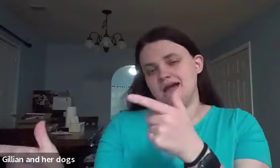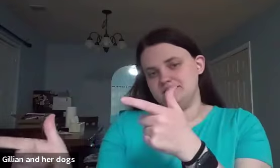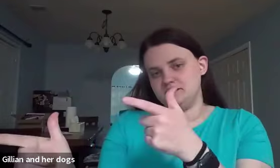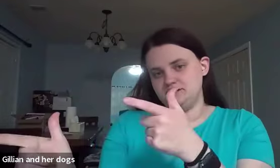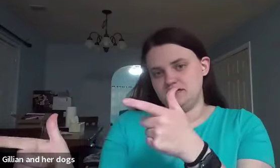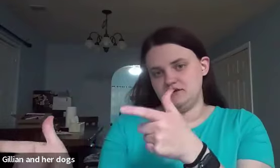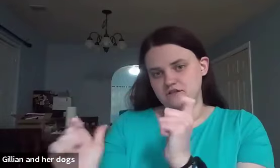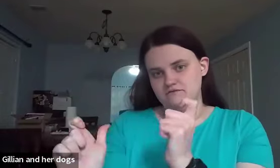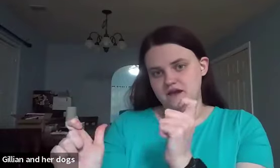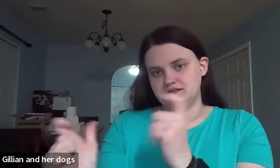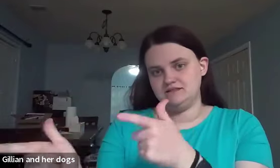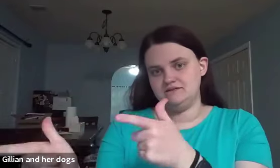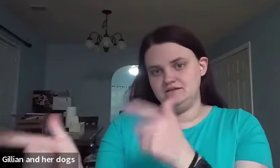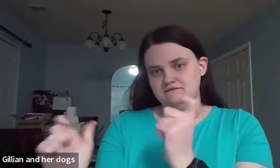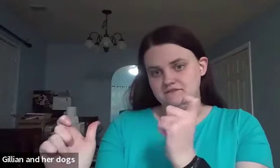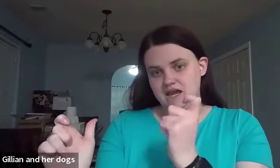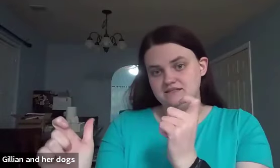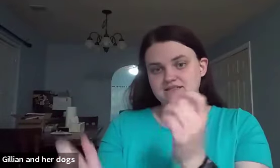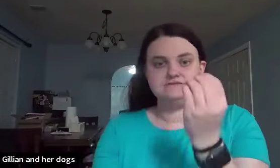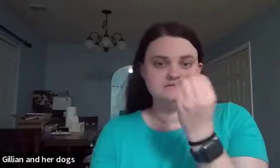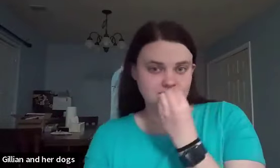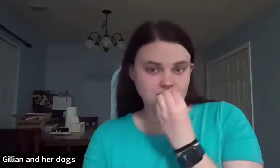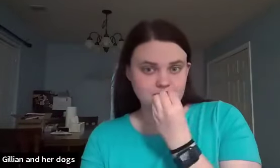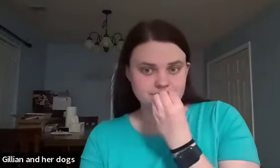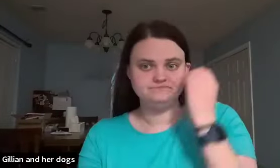I typically do the L's and go fast. Fast food.